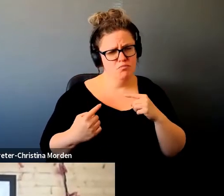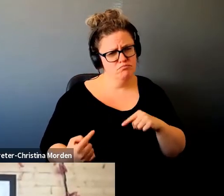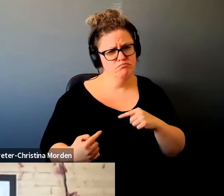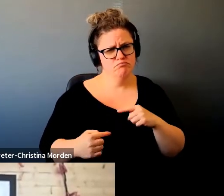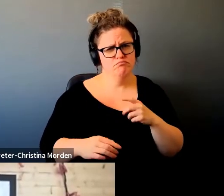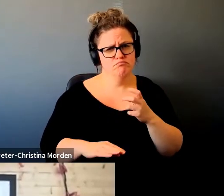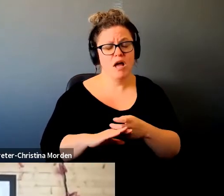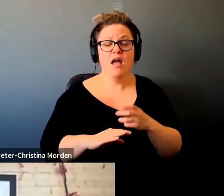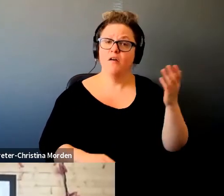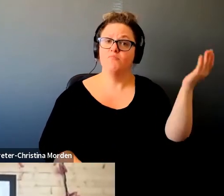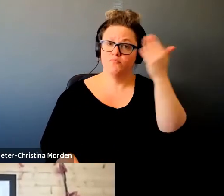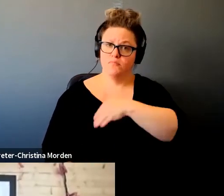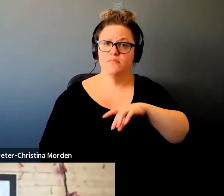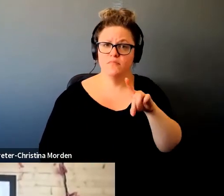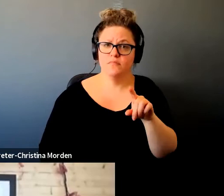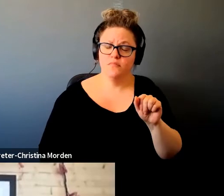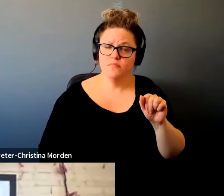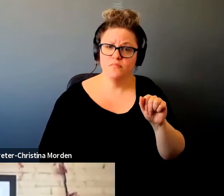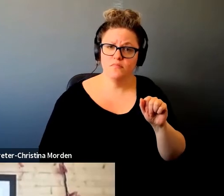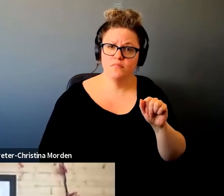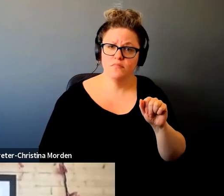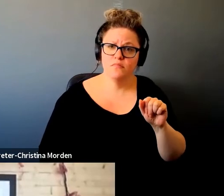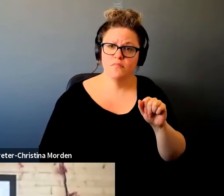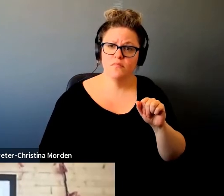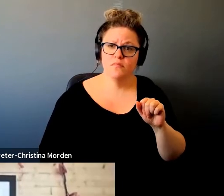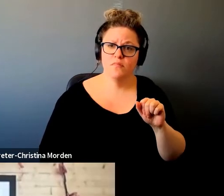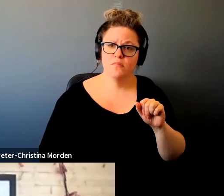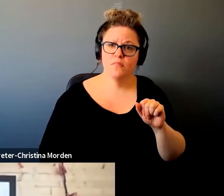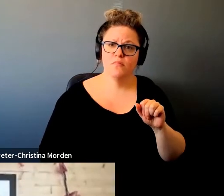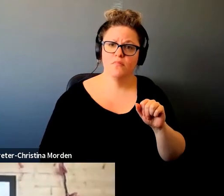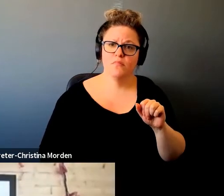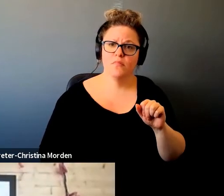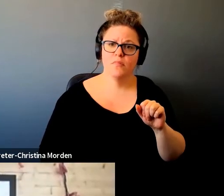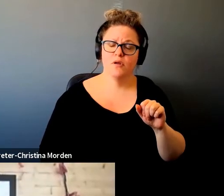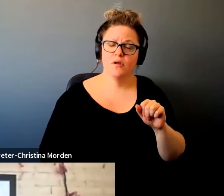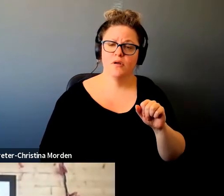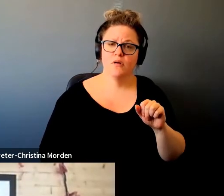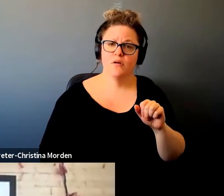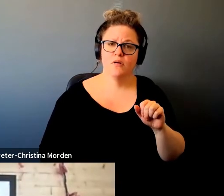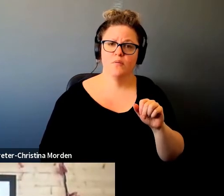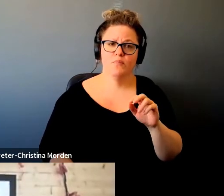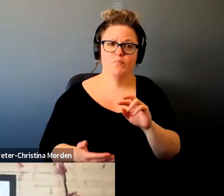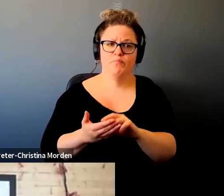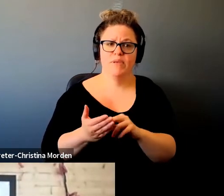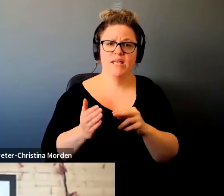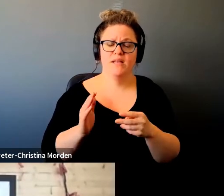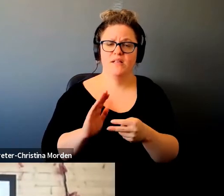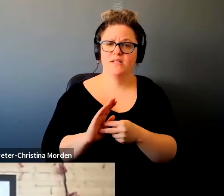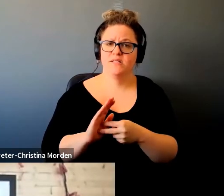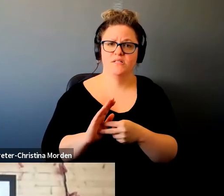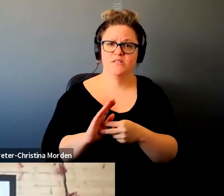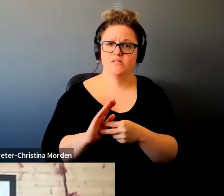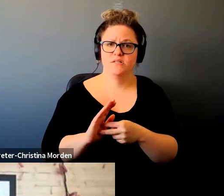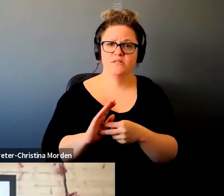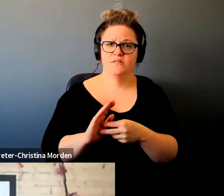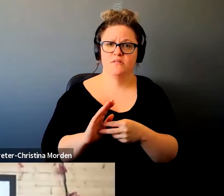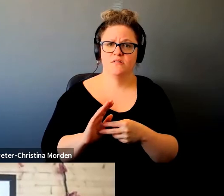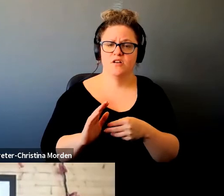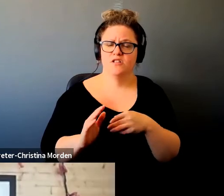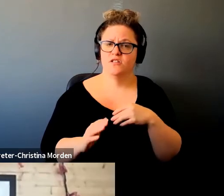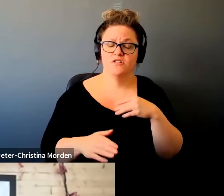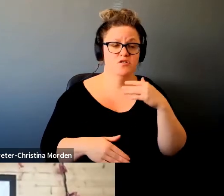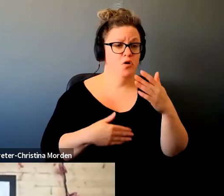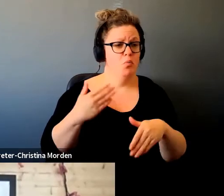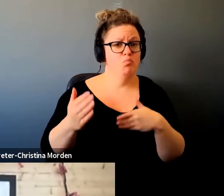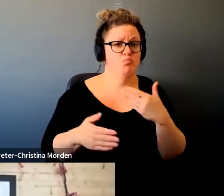It's an invisible disability, which means that until you find the right experts or people who know